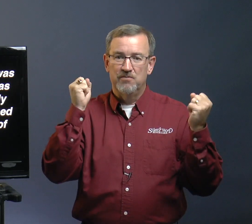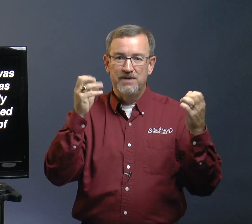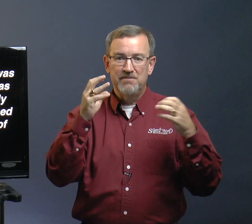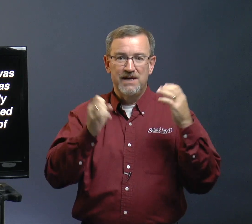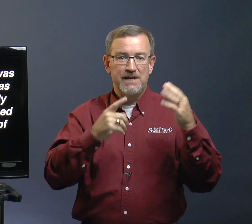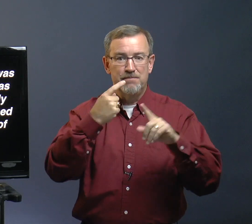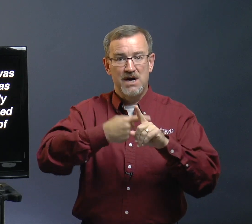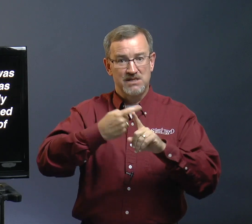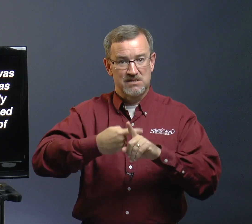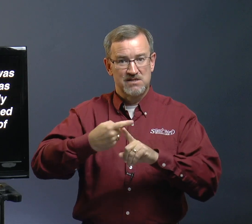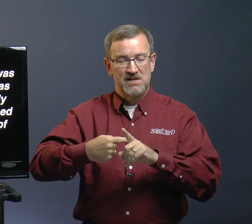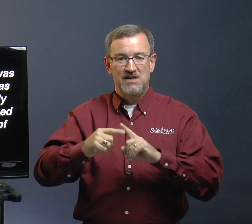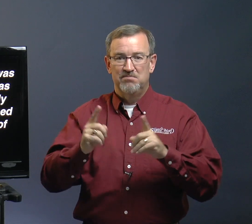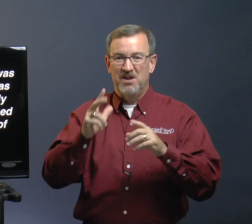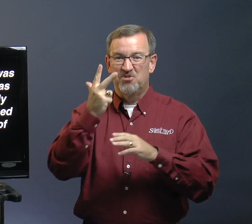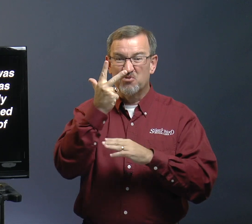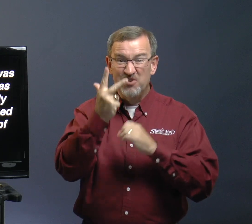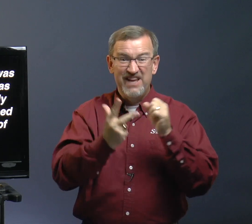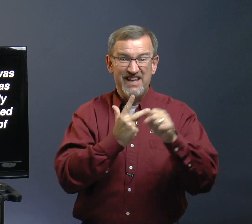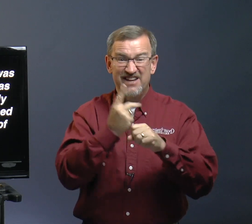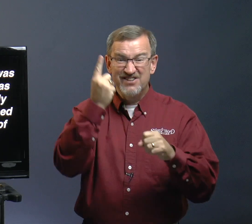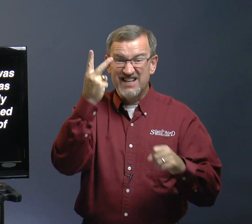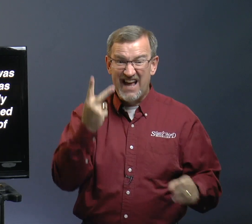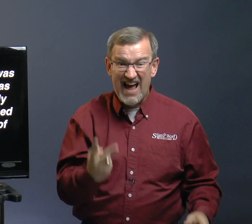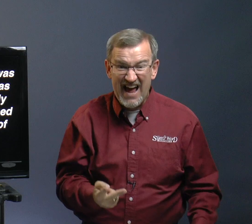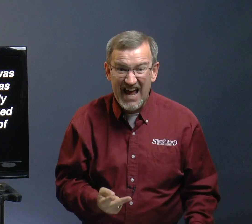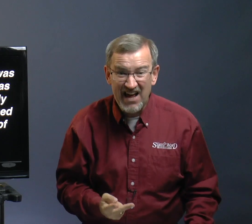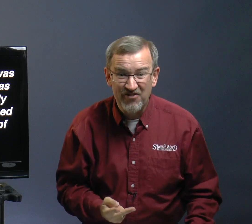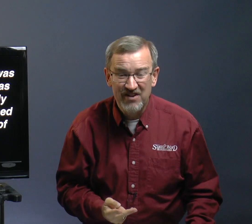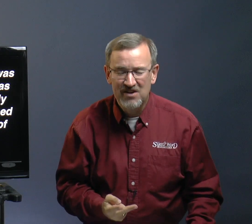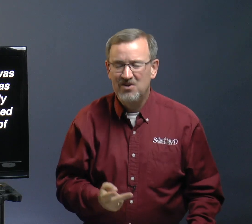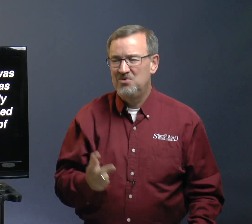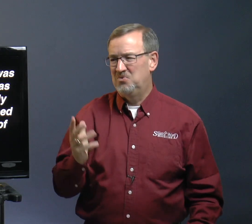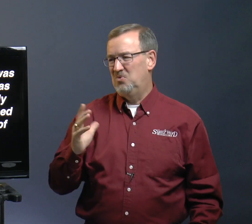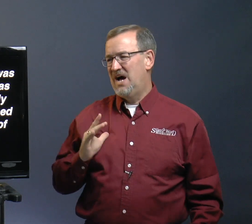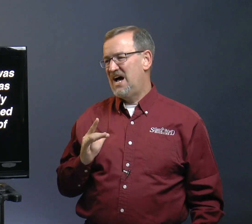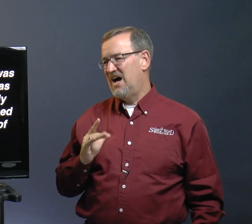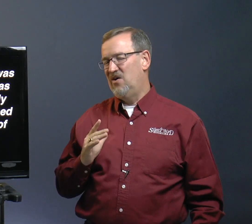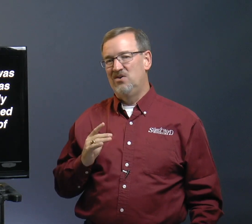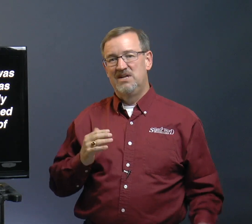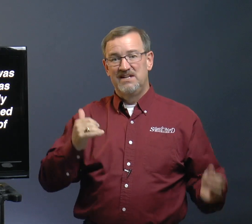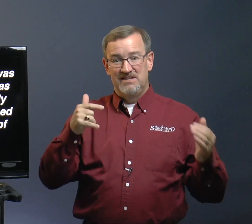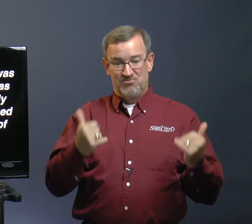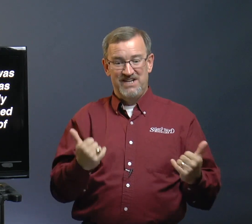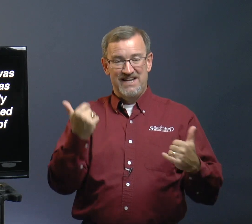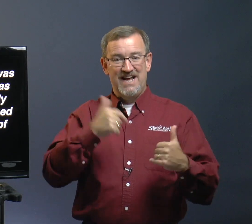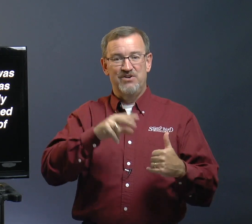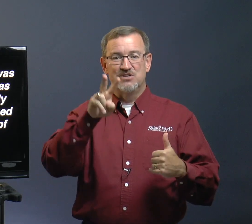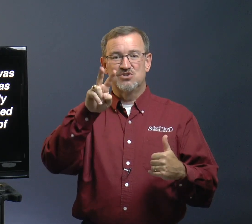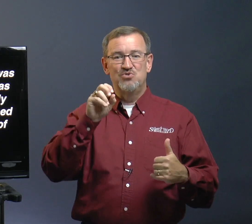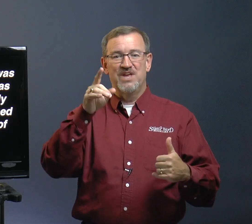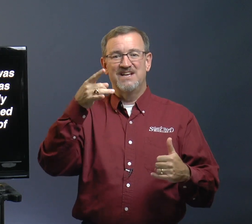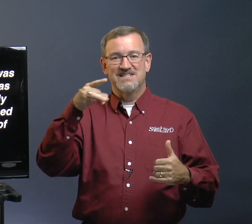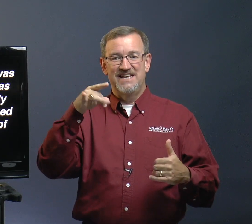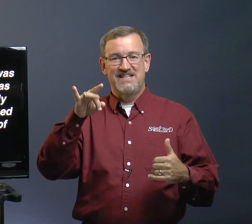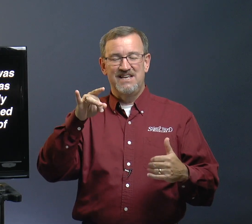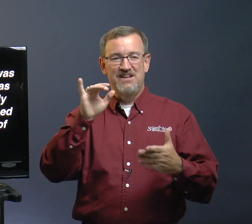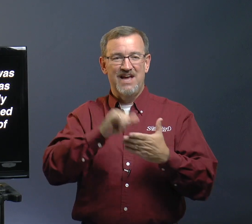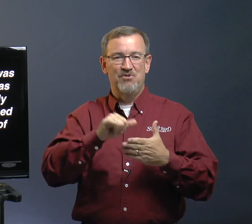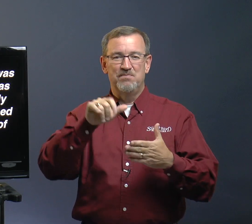many, many months. But 3 years and a half? Wow. Right now, it's 2018. That would be